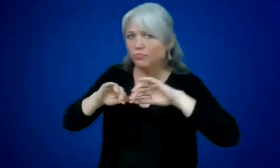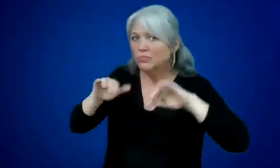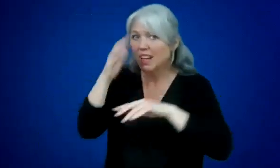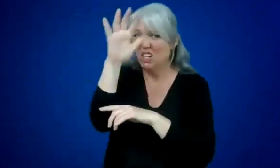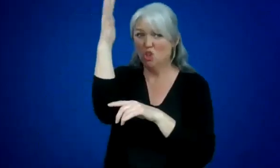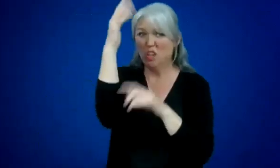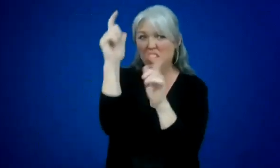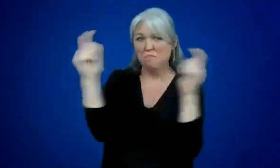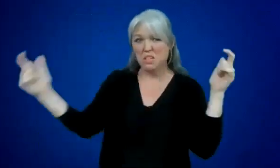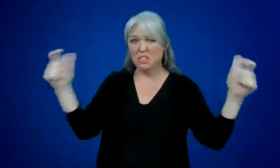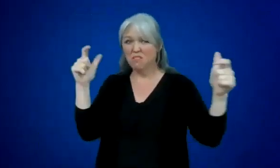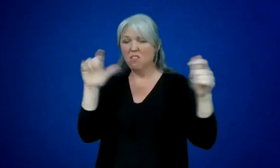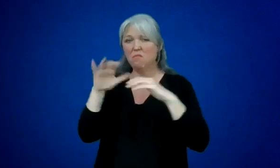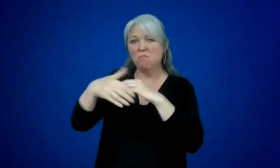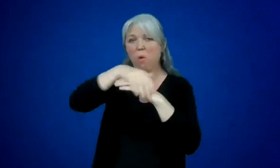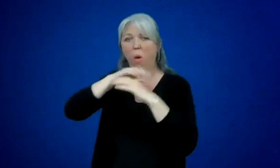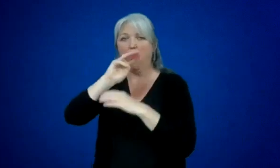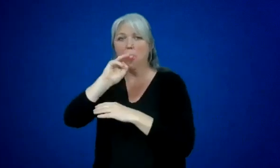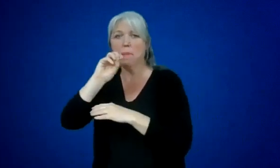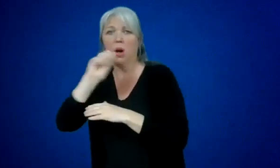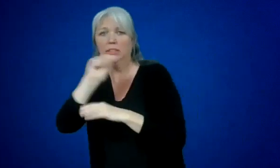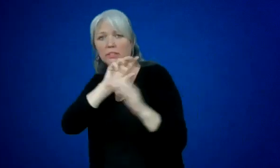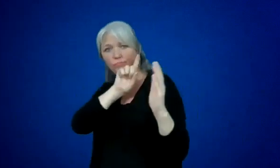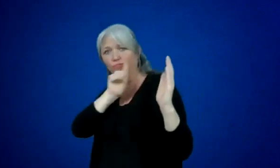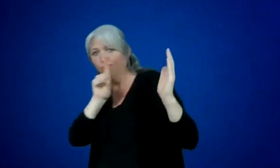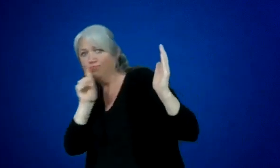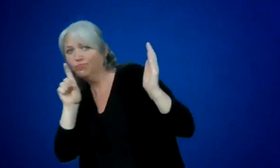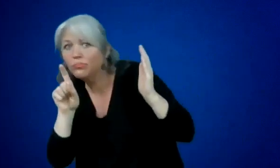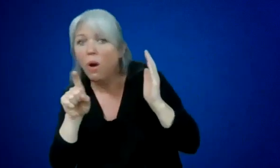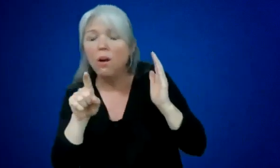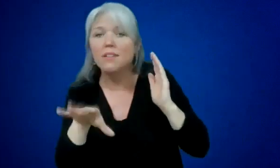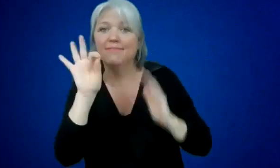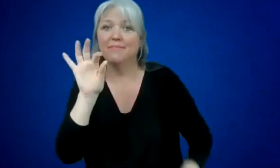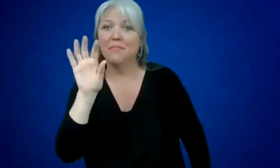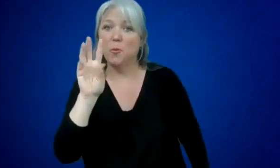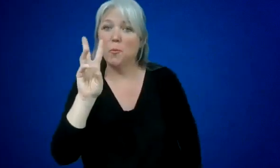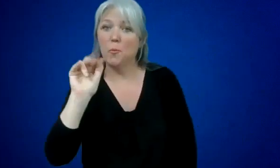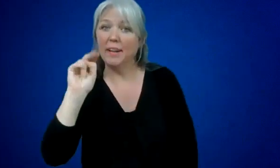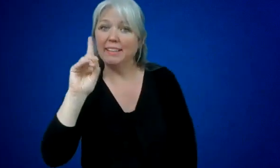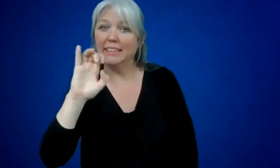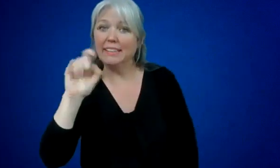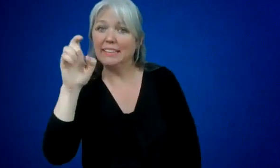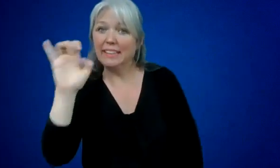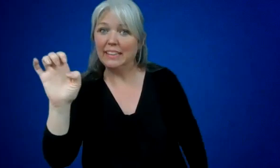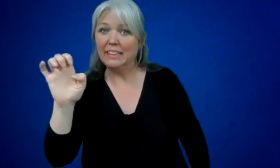all covered in moss, and there was Winn-Dixie. He was eating something right out of the witch's